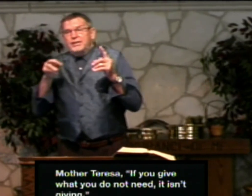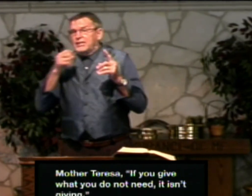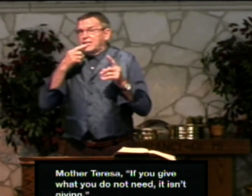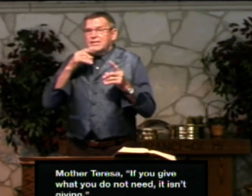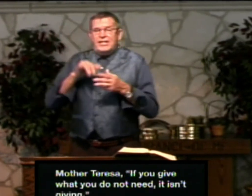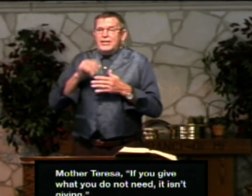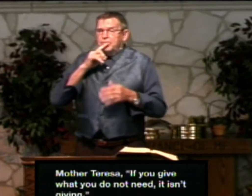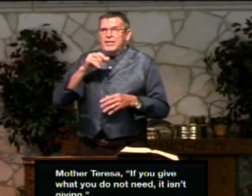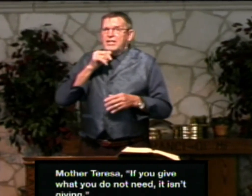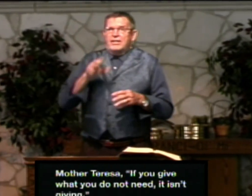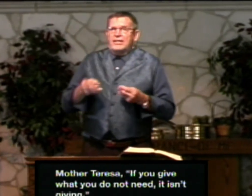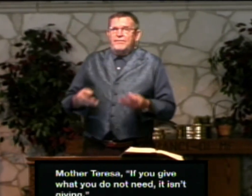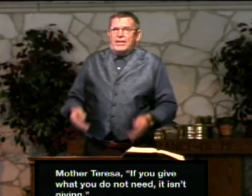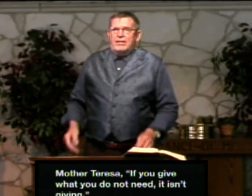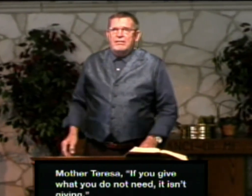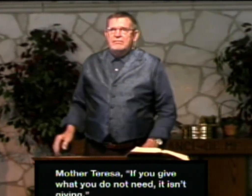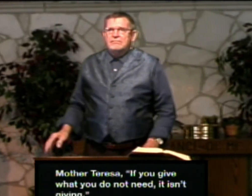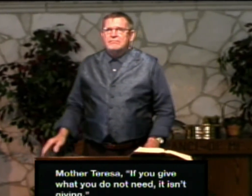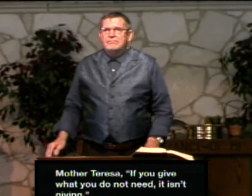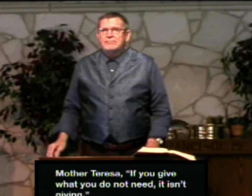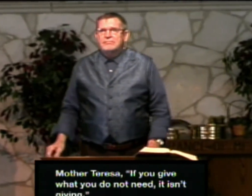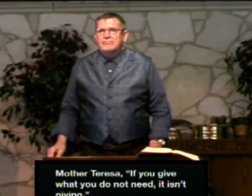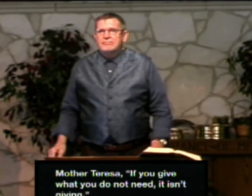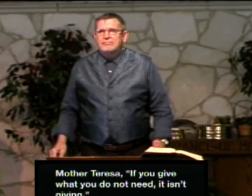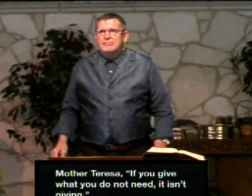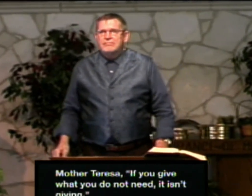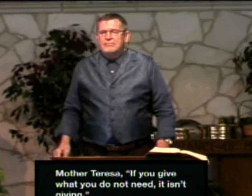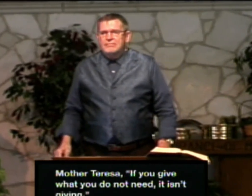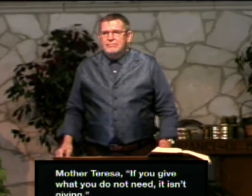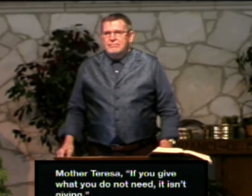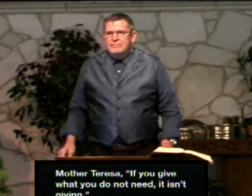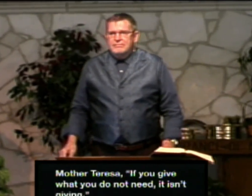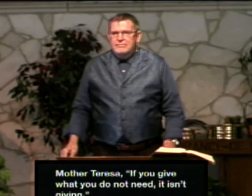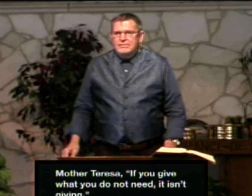Mother Teresa says that's really not giving.